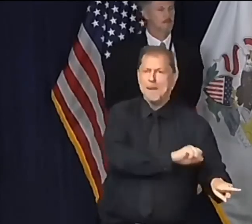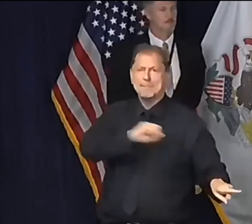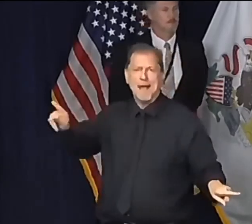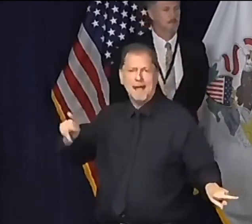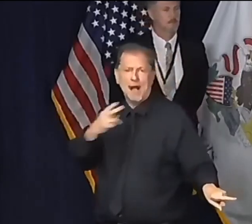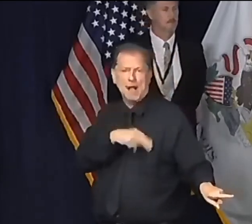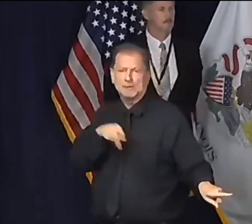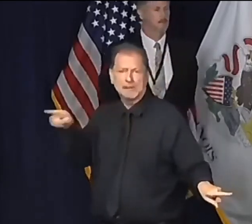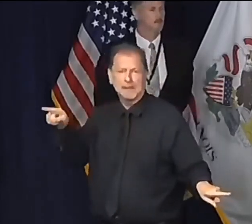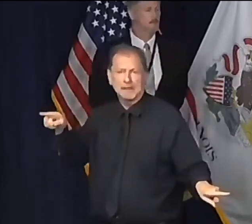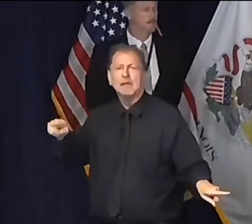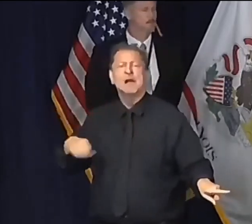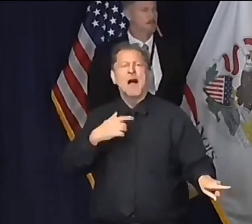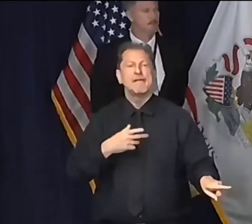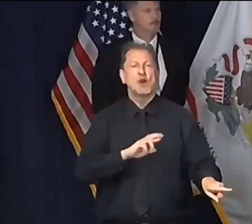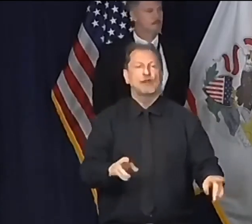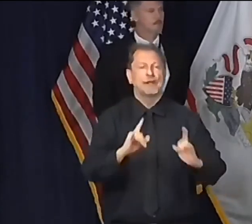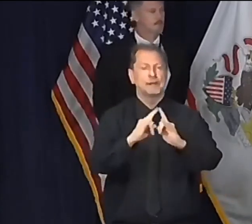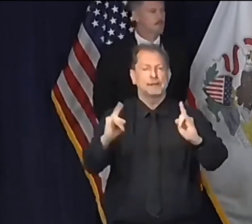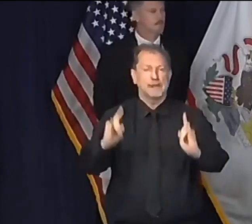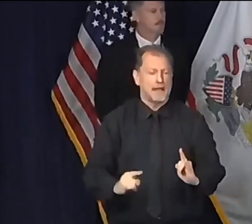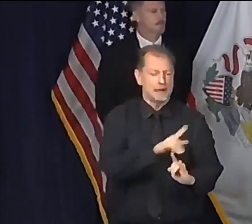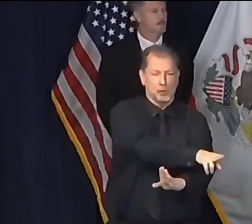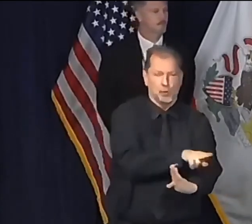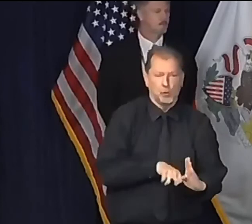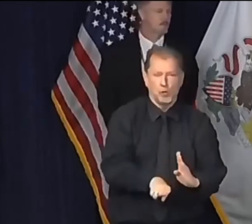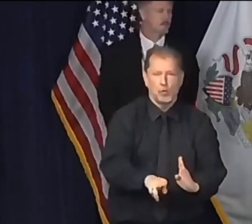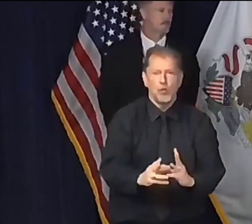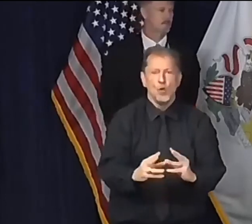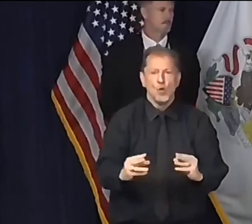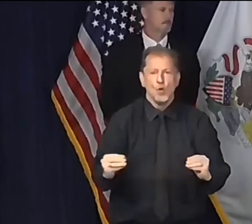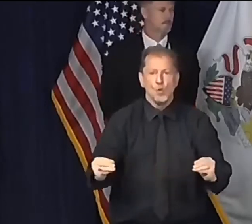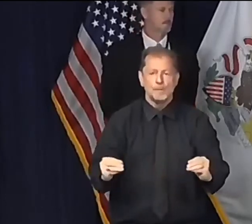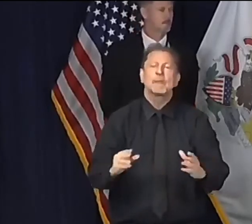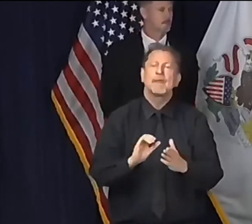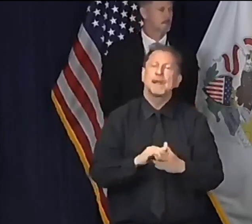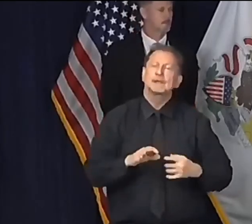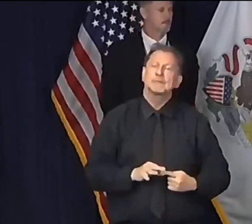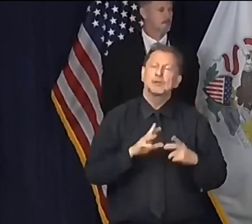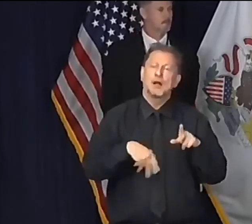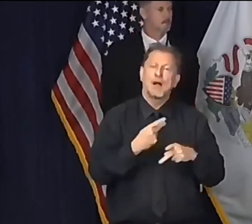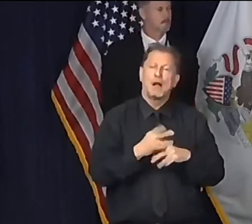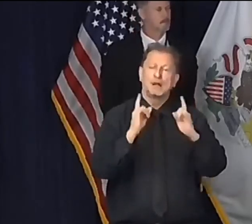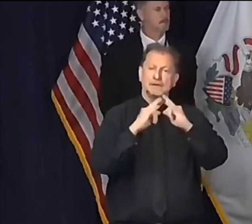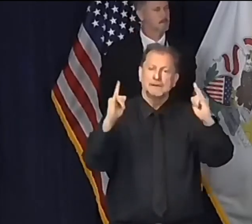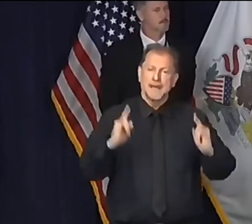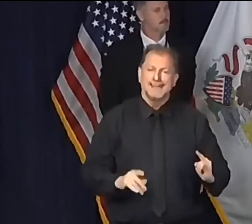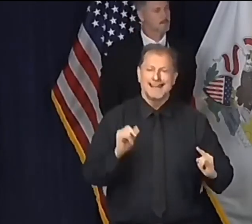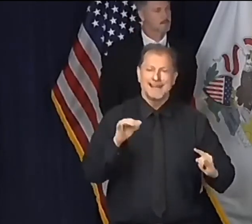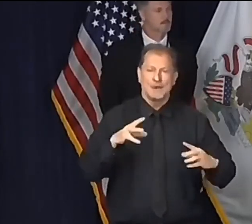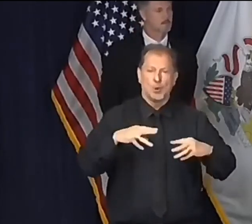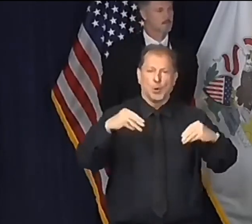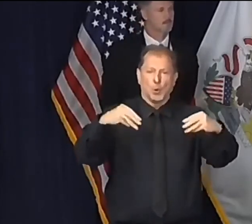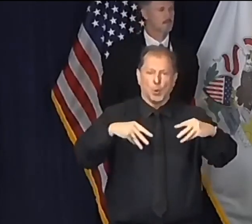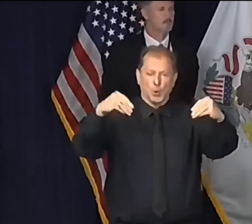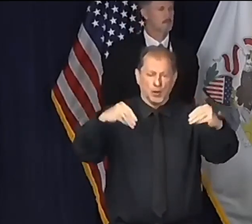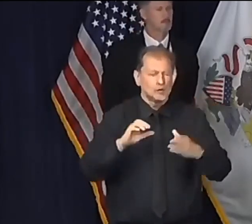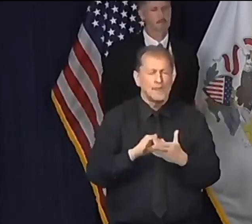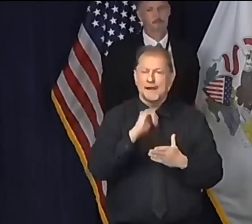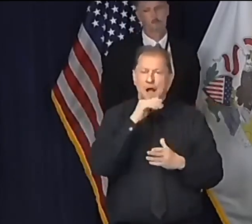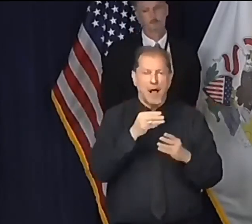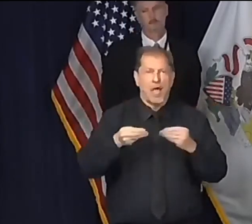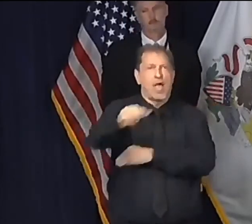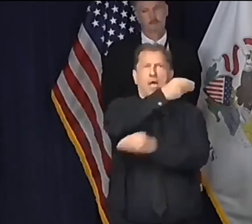to be moved into a more negative pressurized environment, so that they're not infecting others,